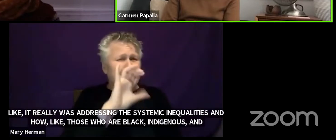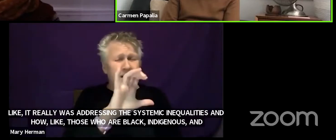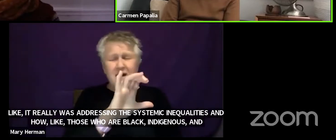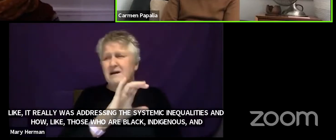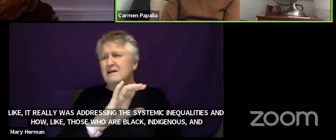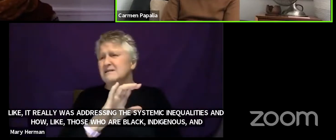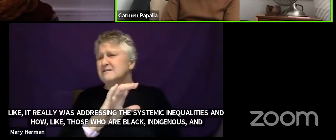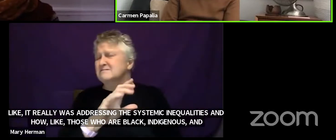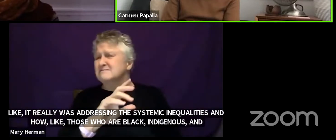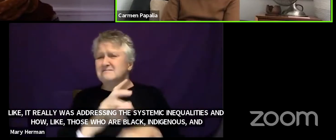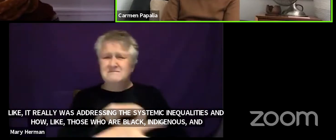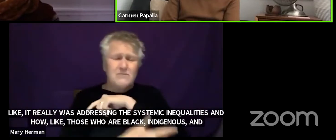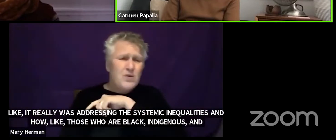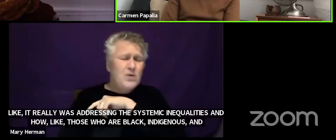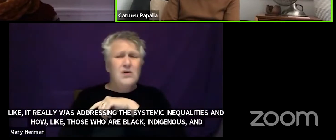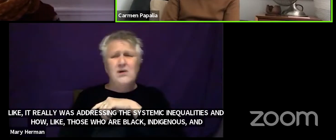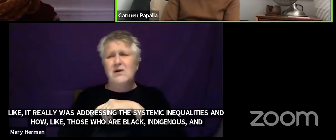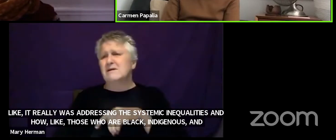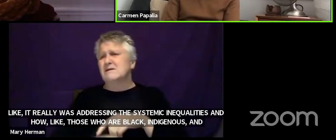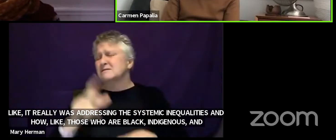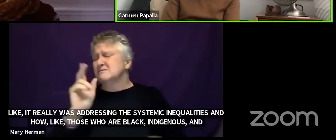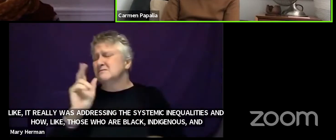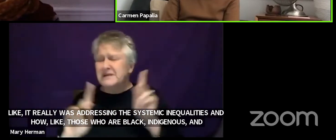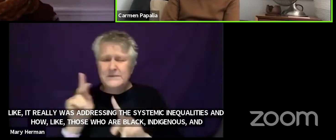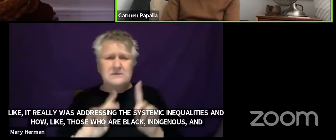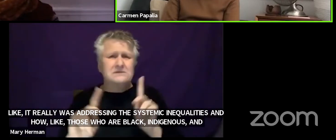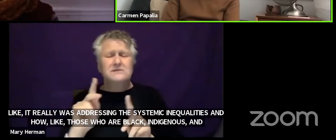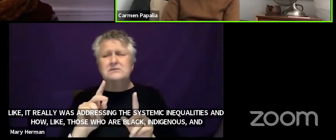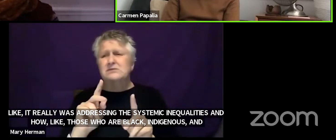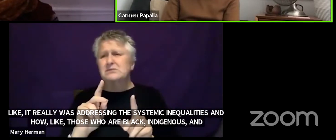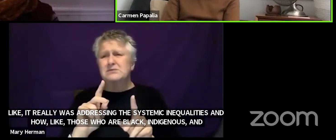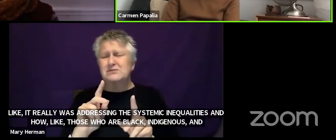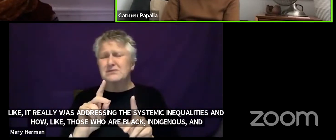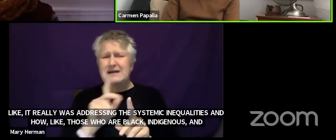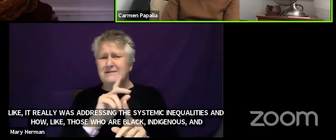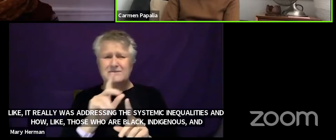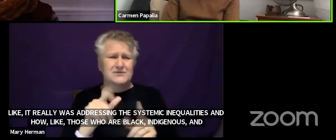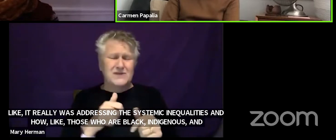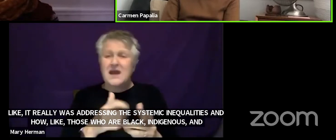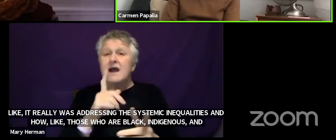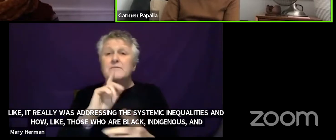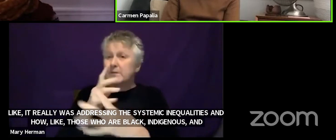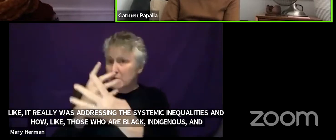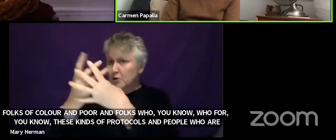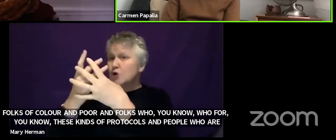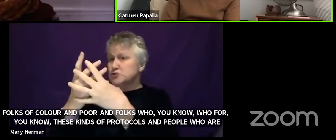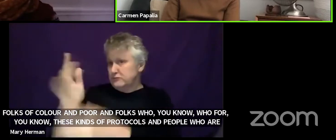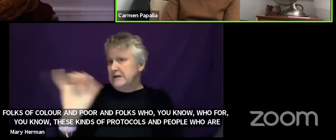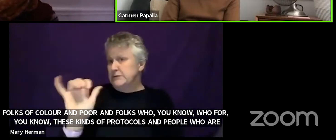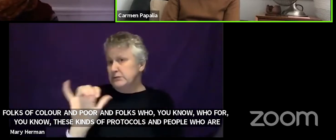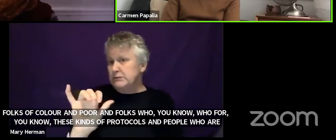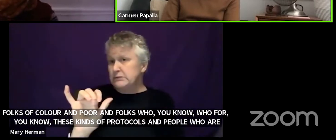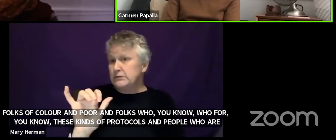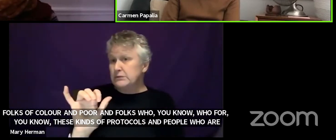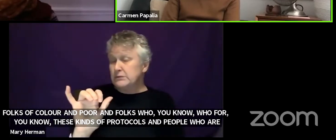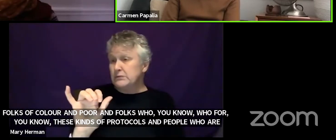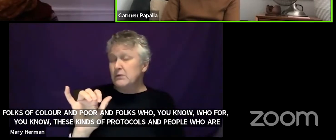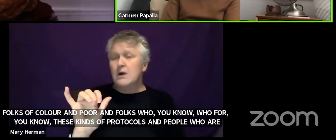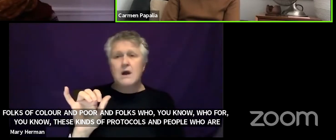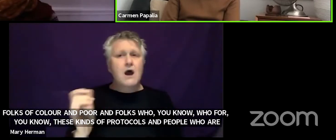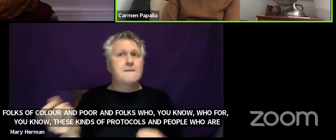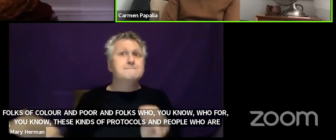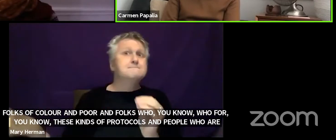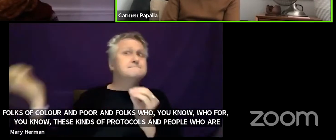folks who who for these kinds of protocols, and people who are incarcerated too, are more impacted by